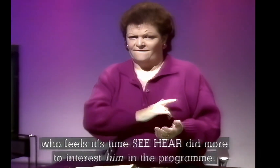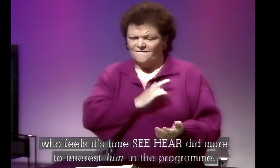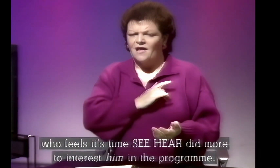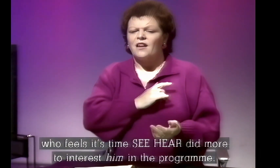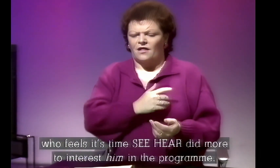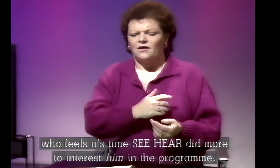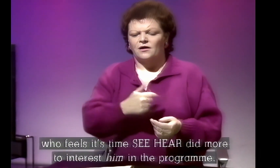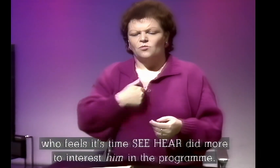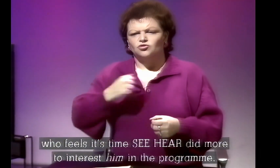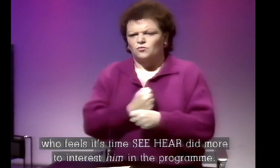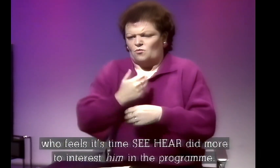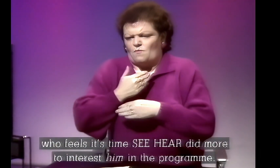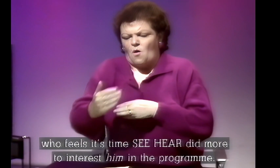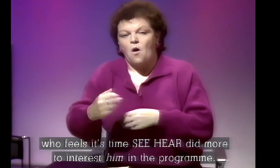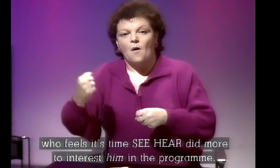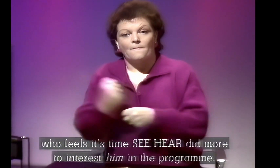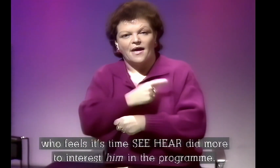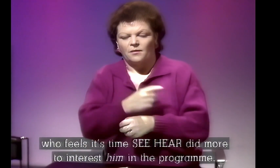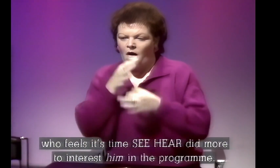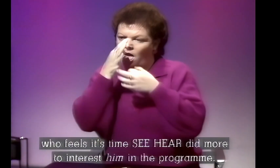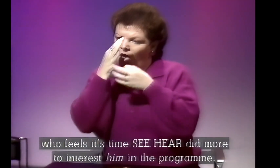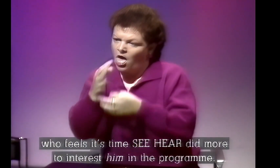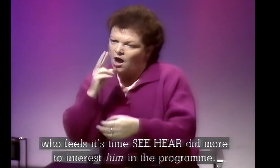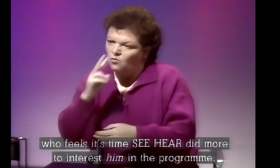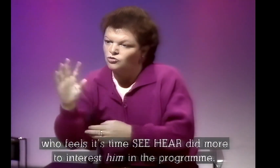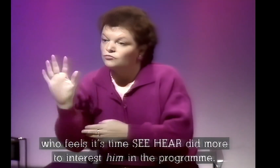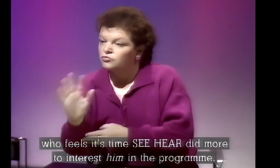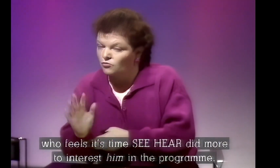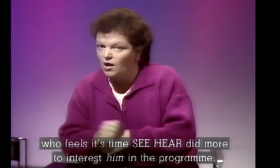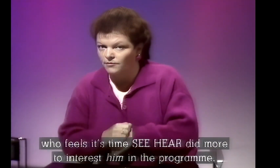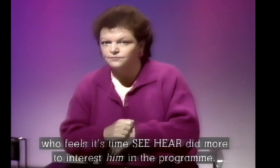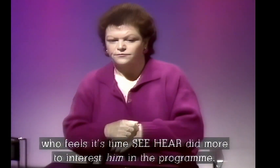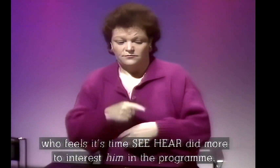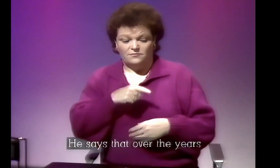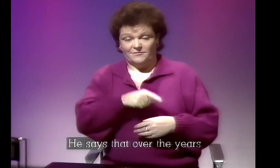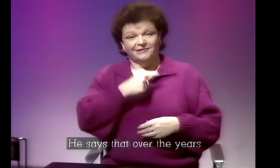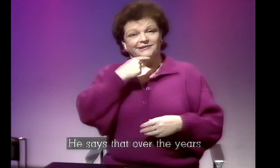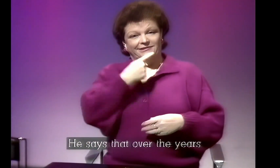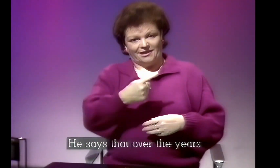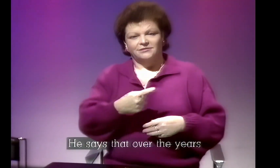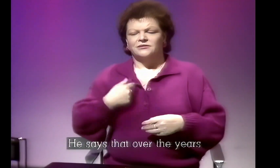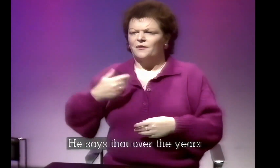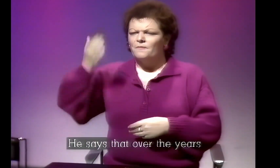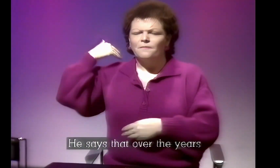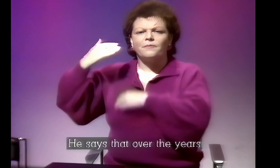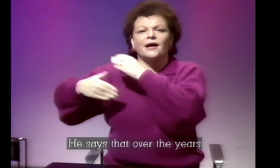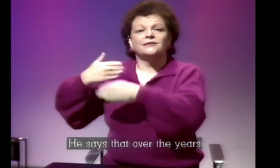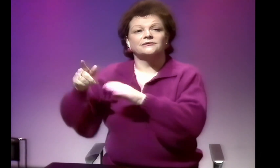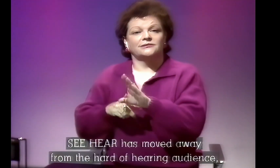to interest him in the programme. He says that over the years, See Here has